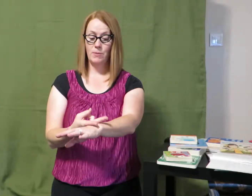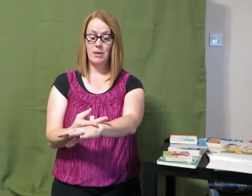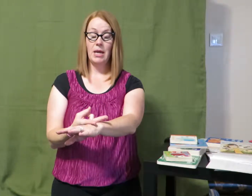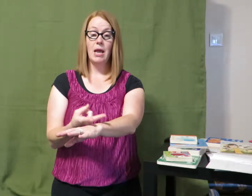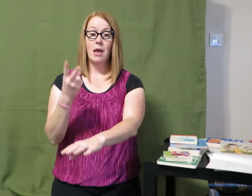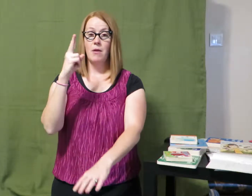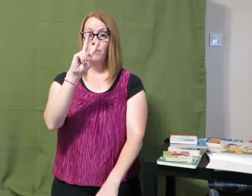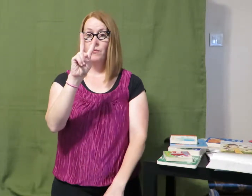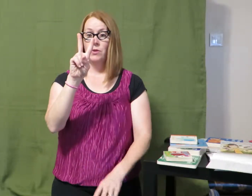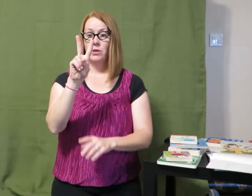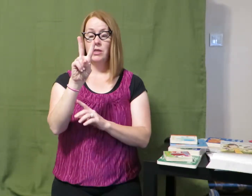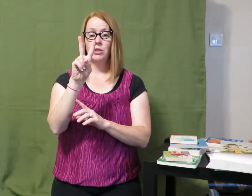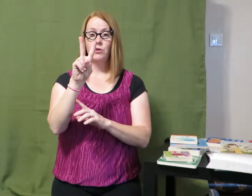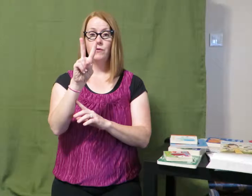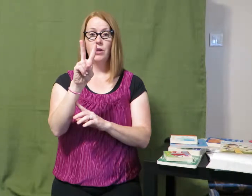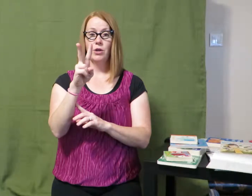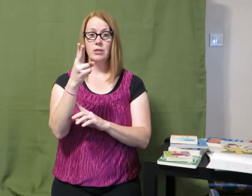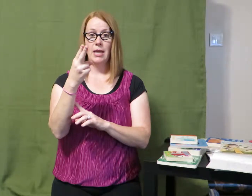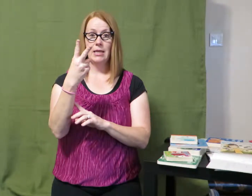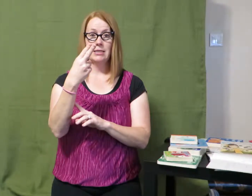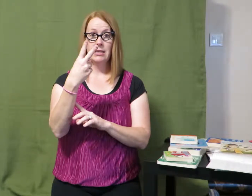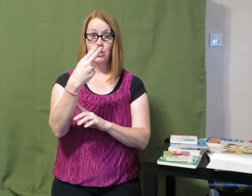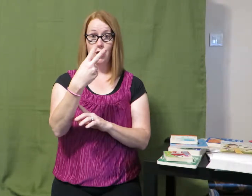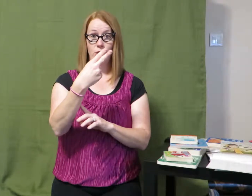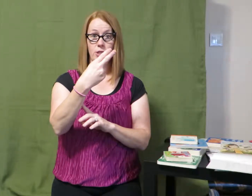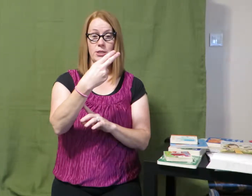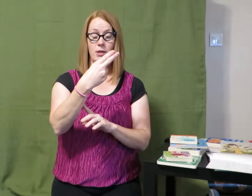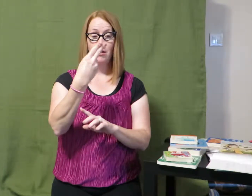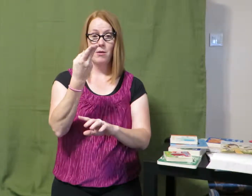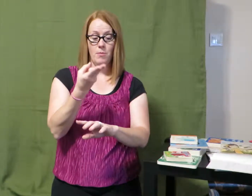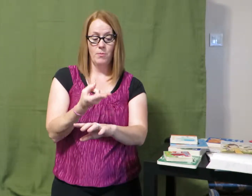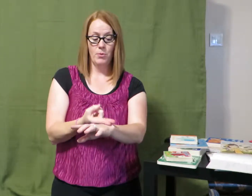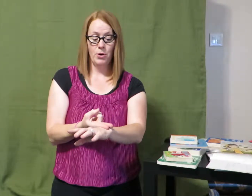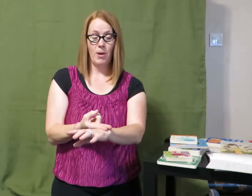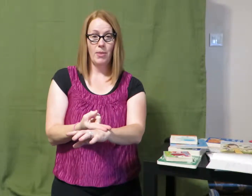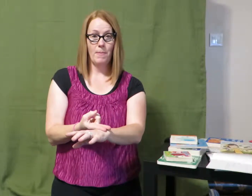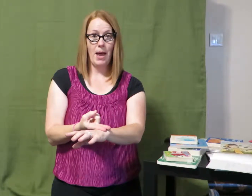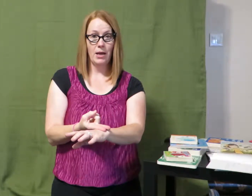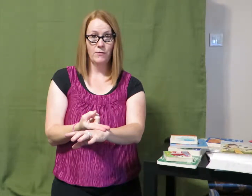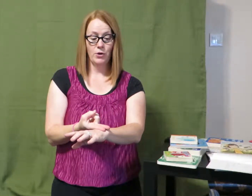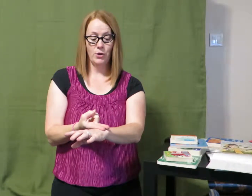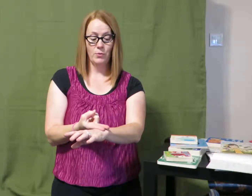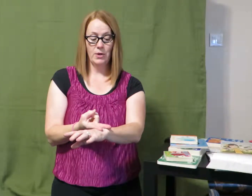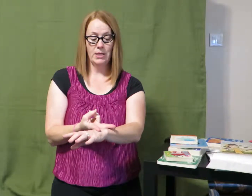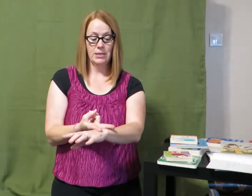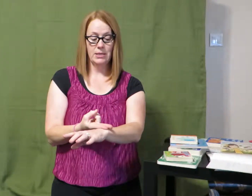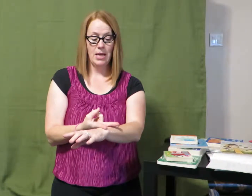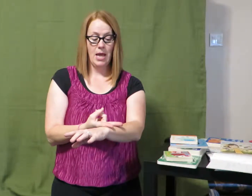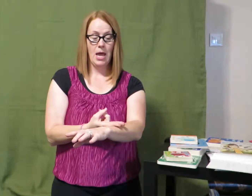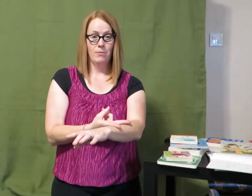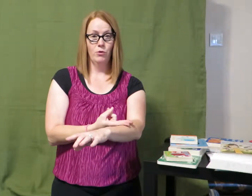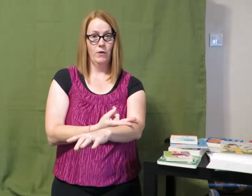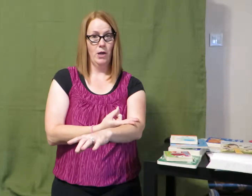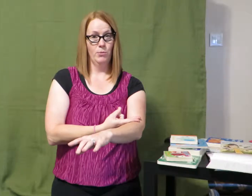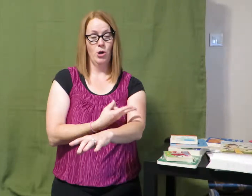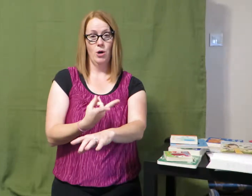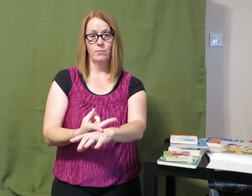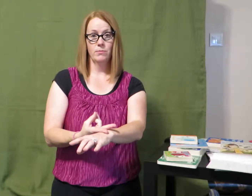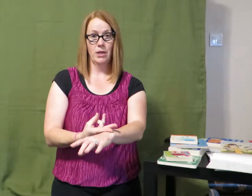to be these two fingers like scissors. Put them on the back of your wrist and move it up your arm, like